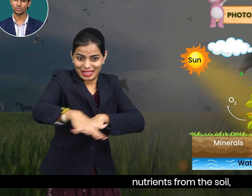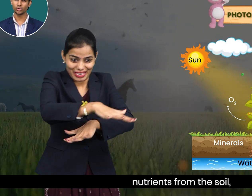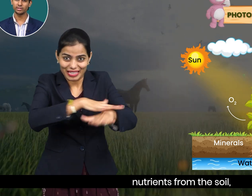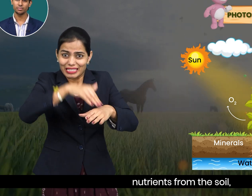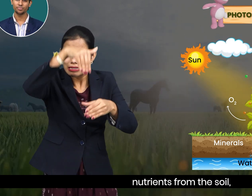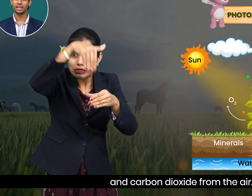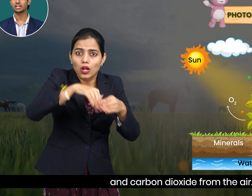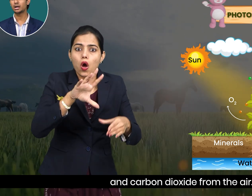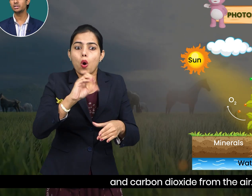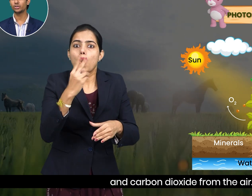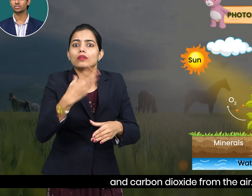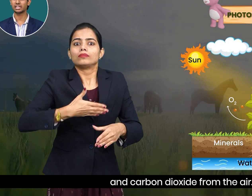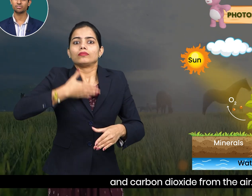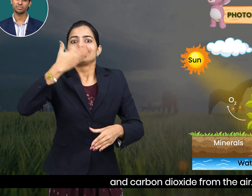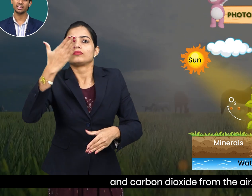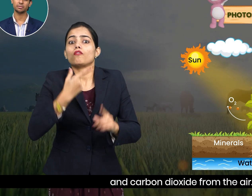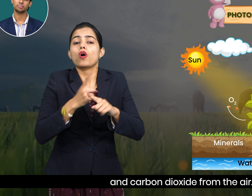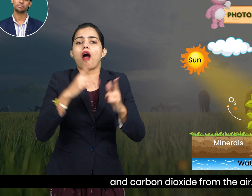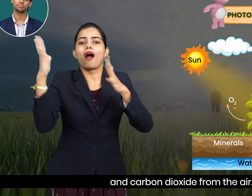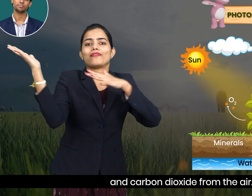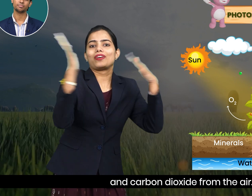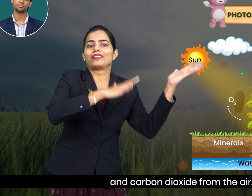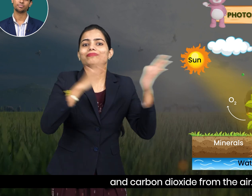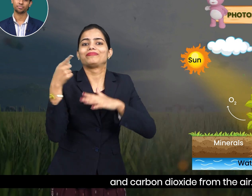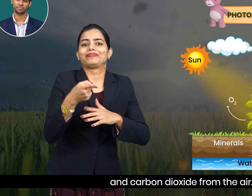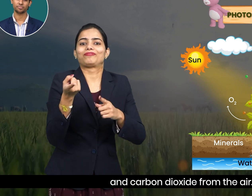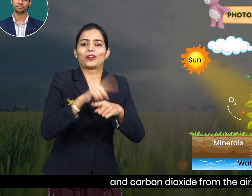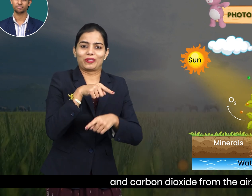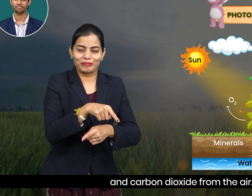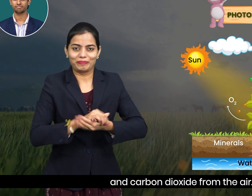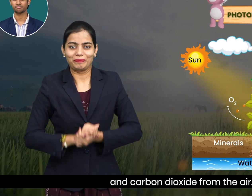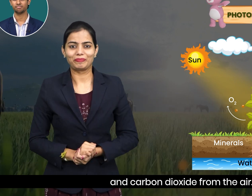nutrients from the soil, and carbon dioxide from the air.